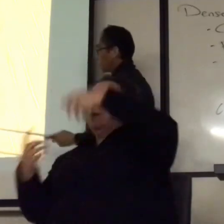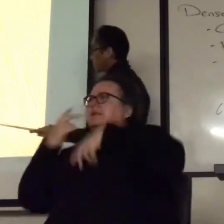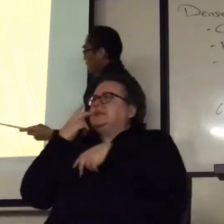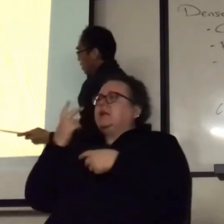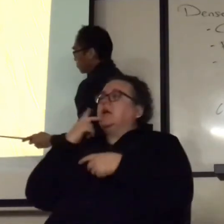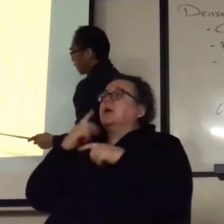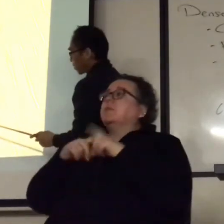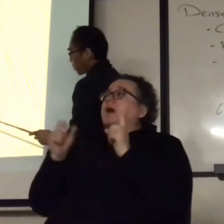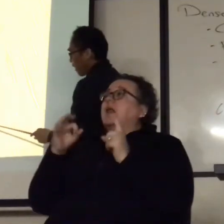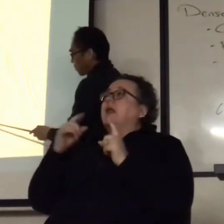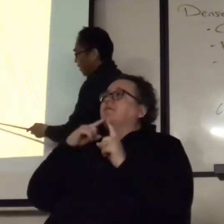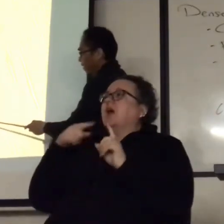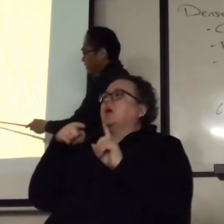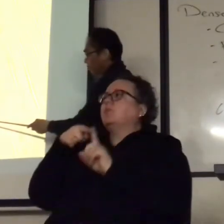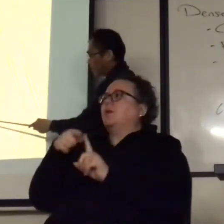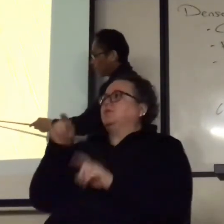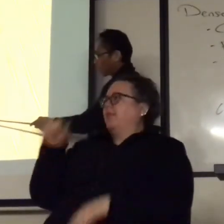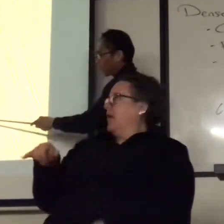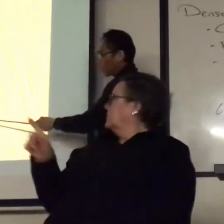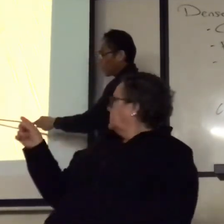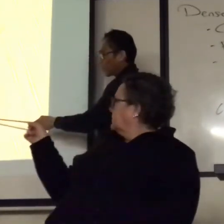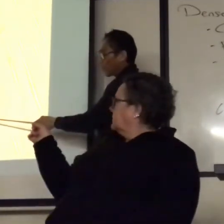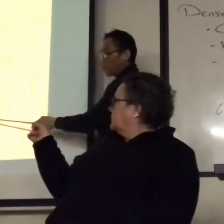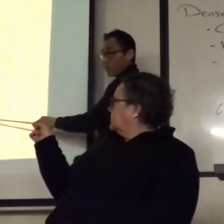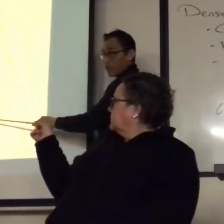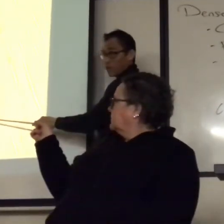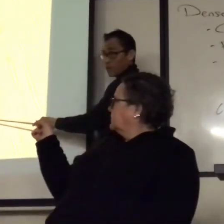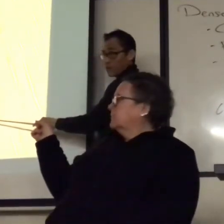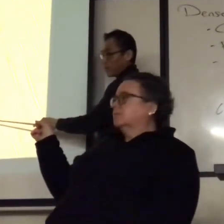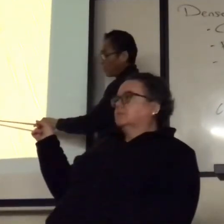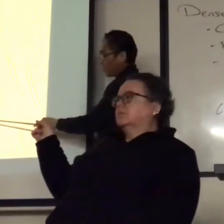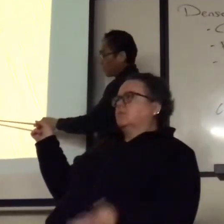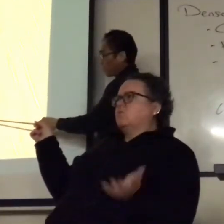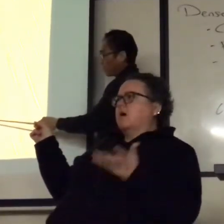What if I point to, I don't know, that thing, that dark thing? What do you think I'm going for?